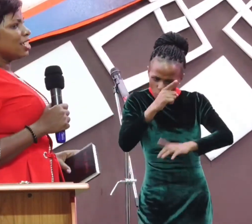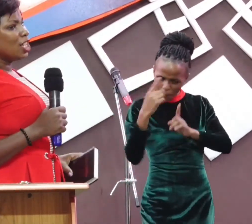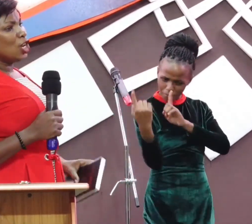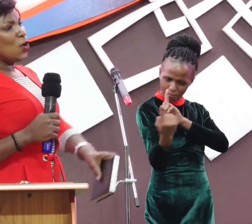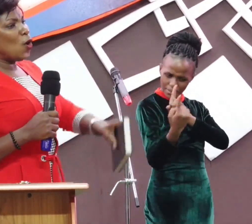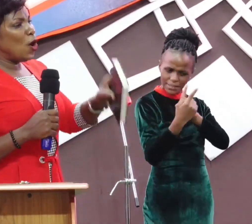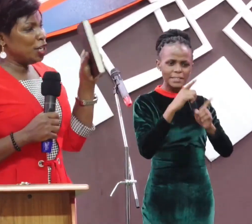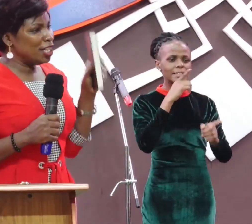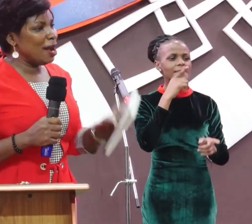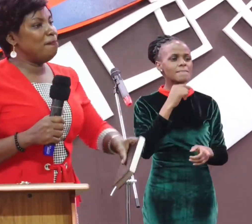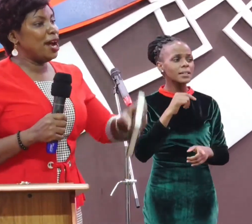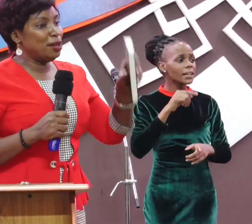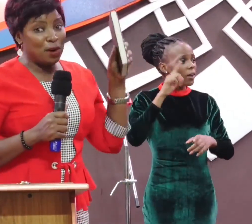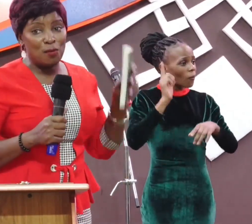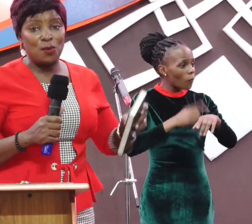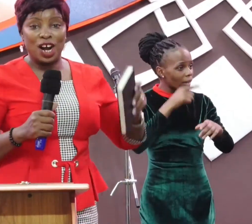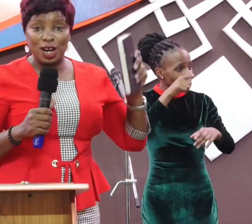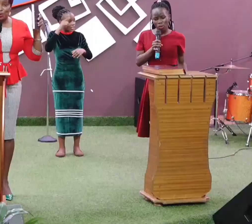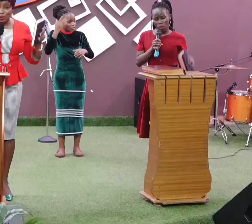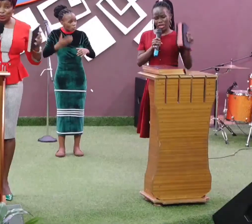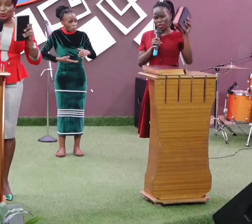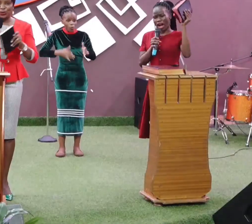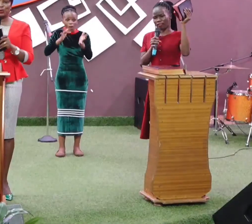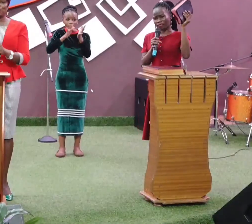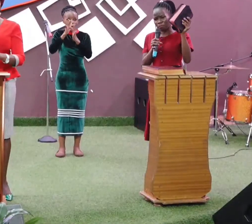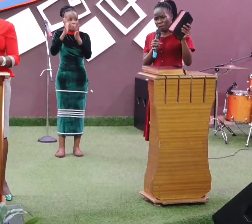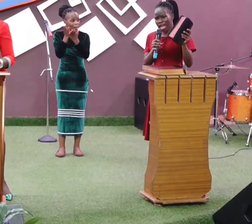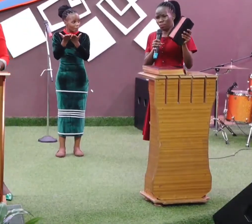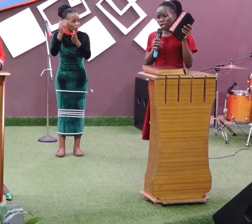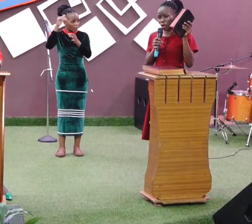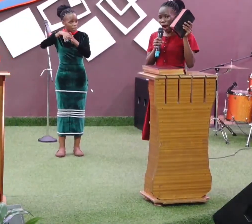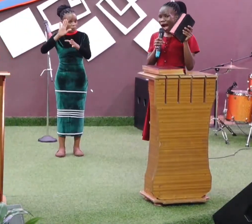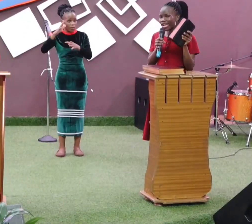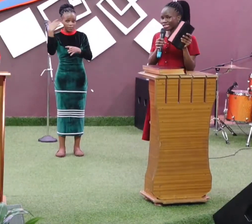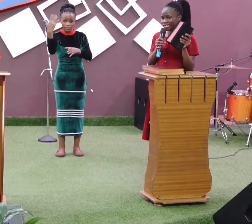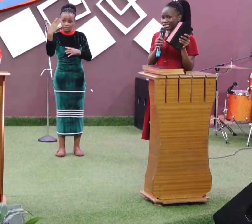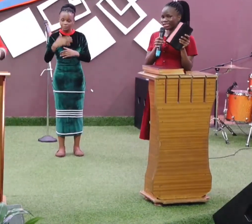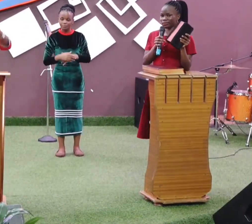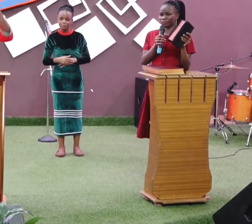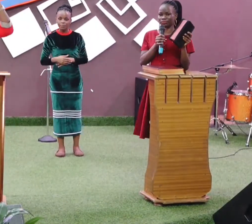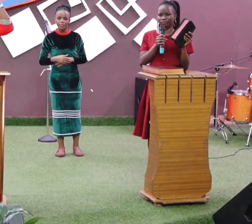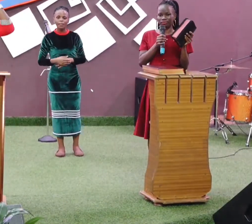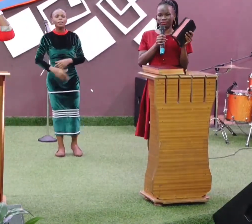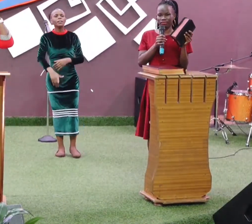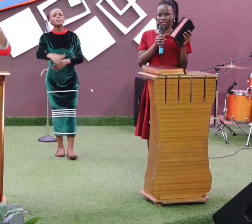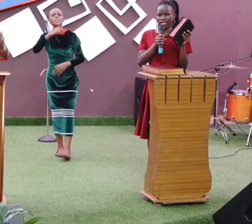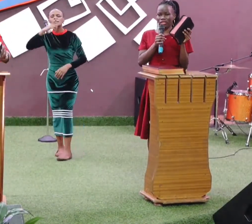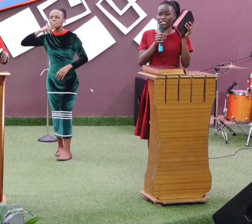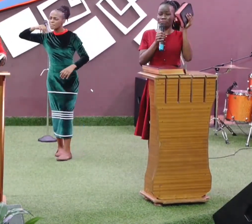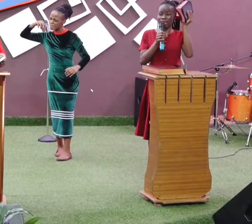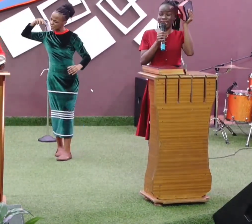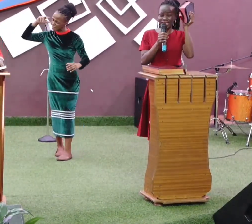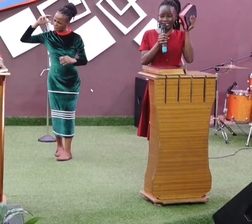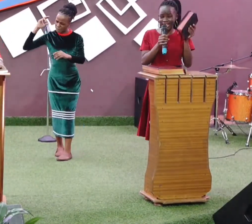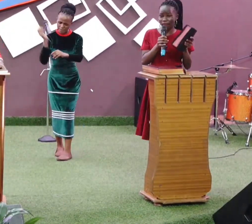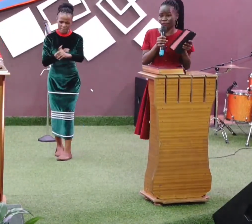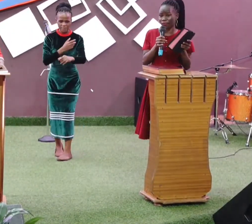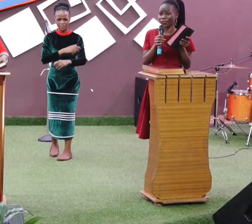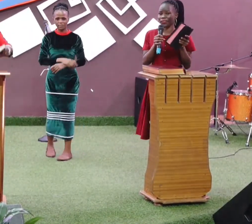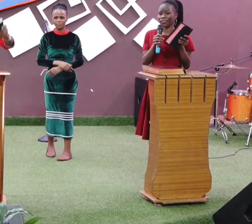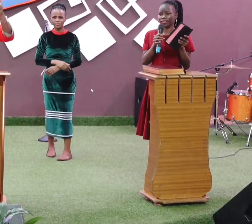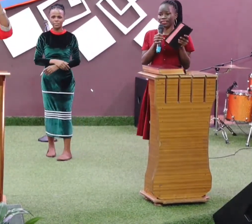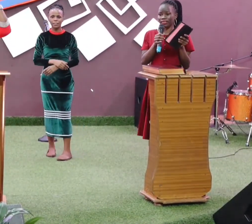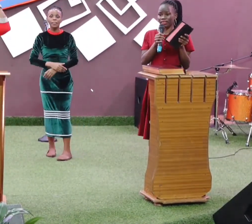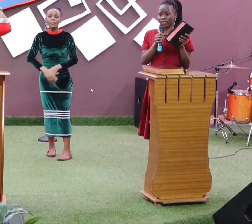you, if you're to meet them, ngoina Bible mungalo. When you have the Bible in your hands, bali abasajja bakambwe. Those men are